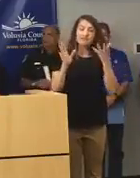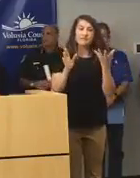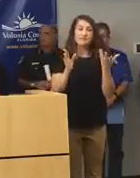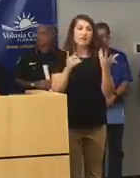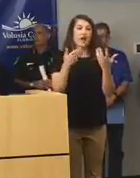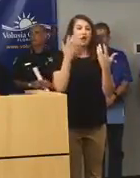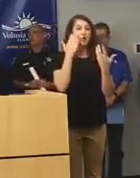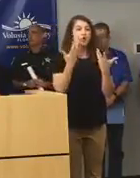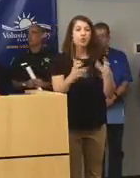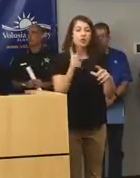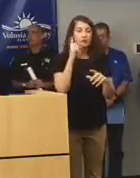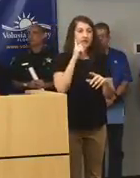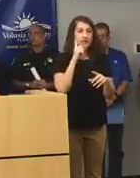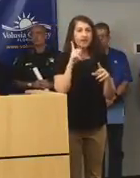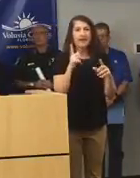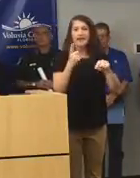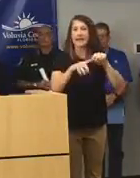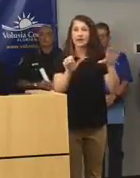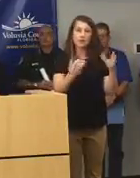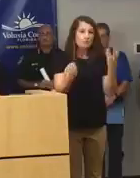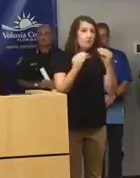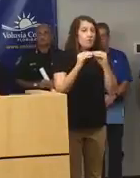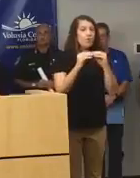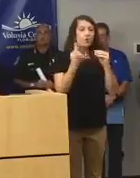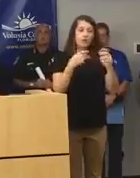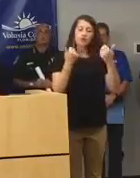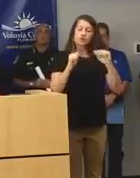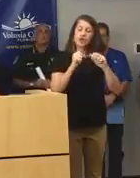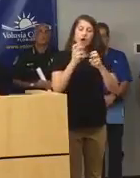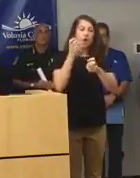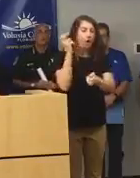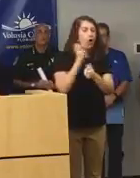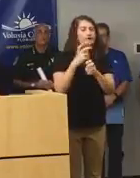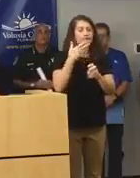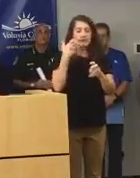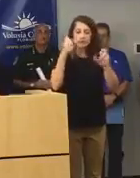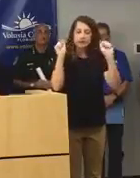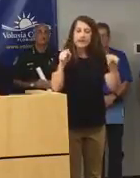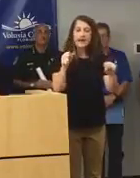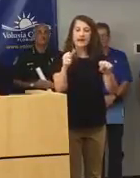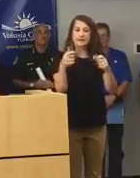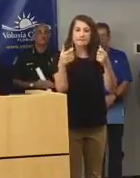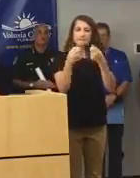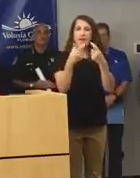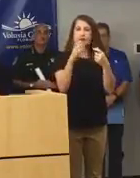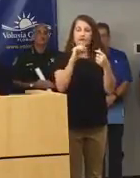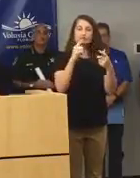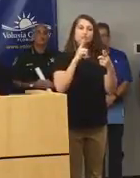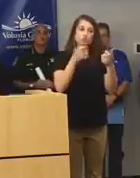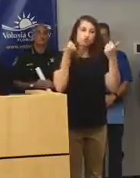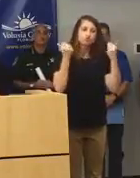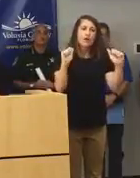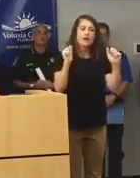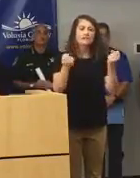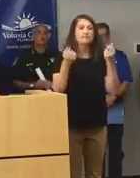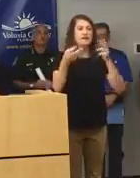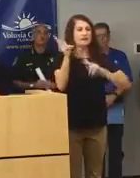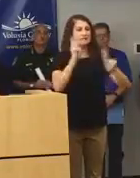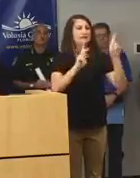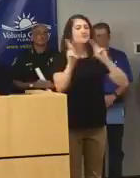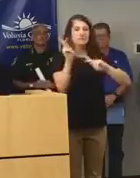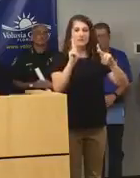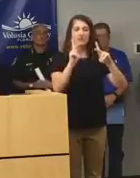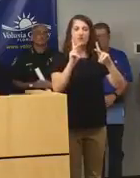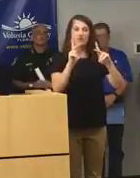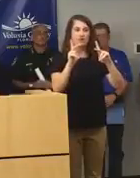nothing that can be done more than what I think we are doing, and definitely what the power companies are doing. But you have lots more people damaged in this state,